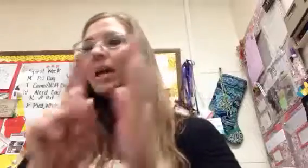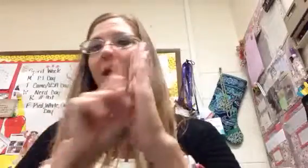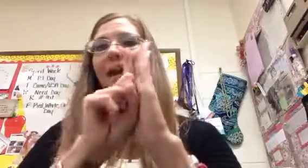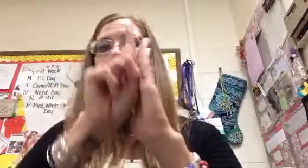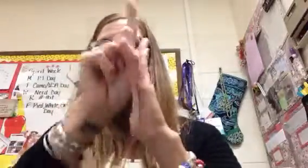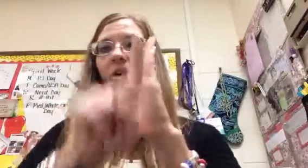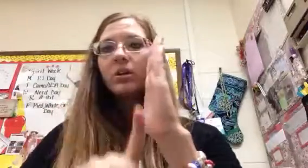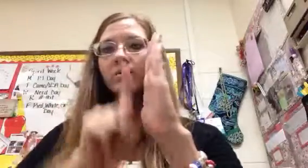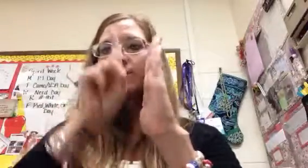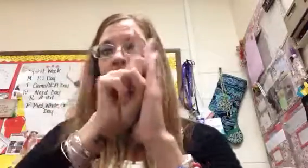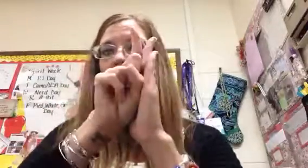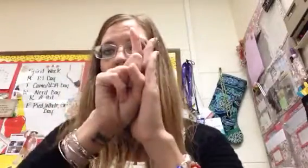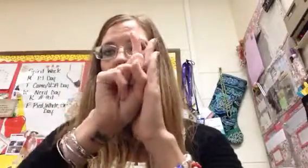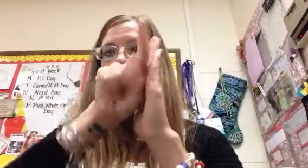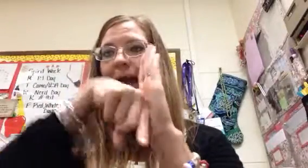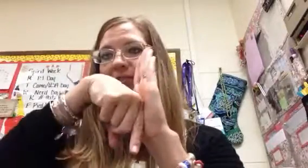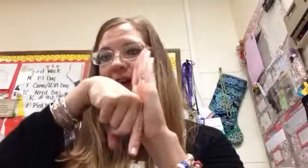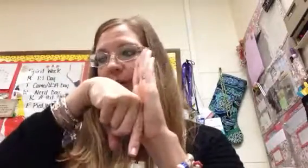An hour. A half hour.